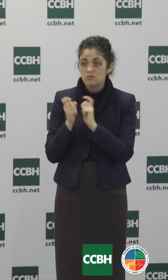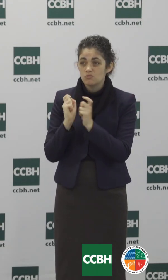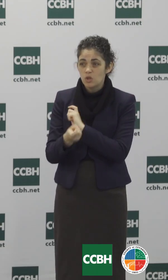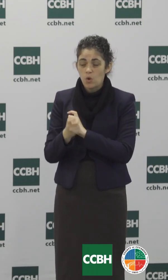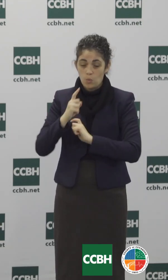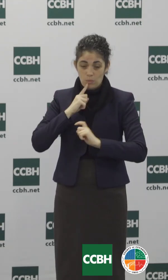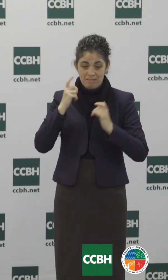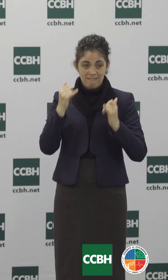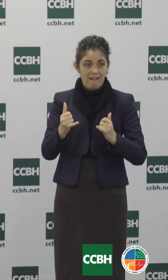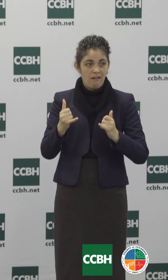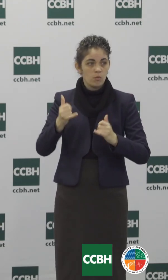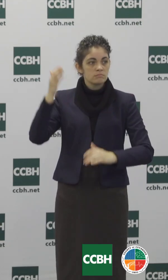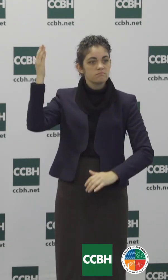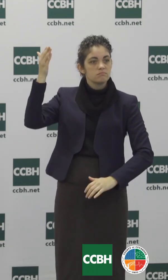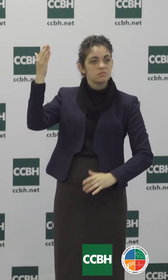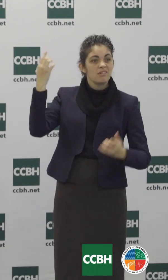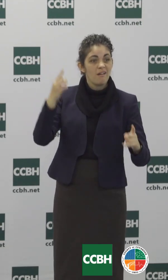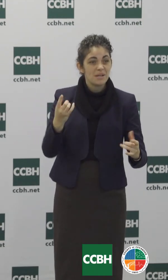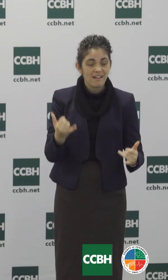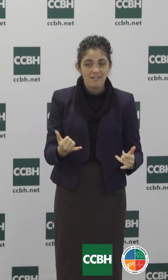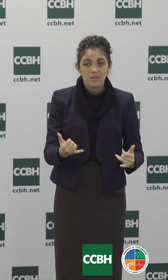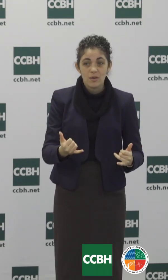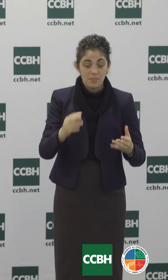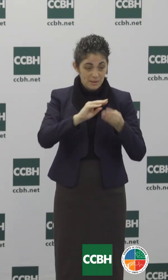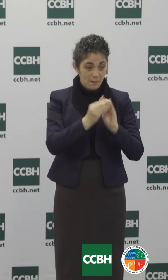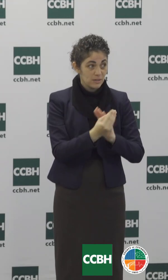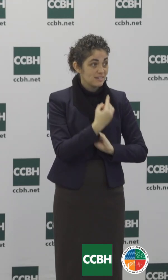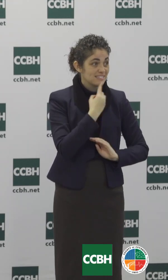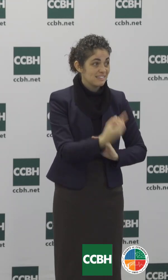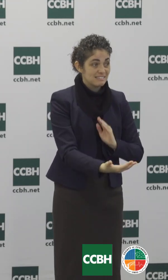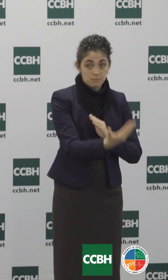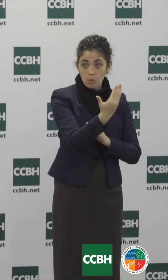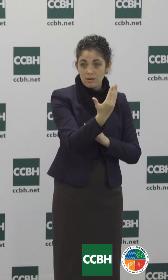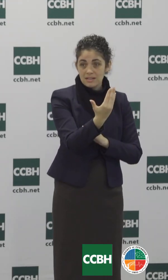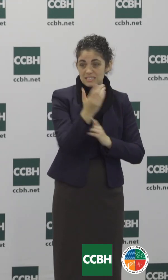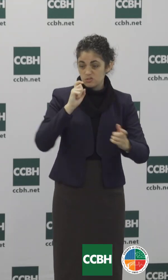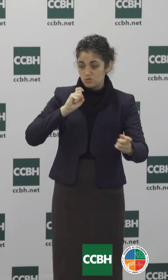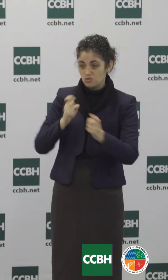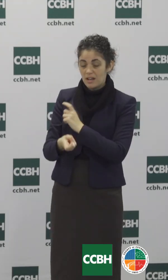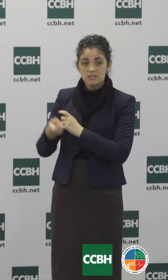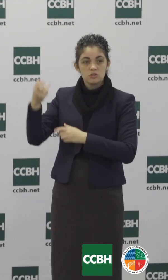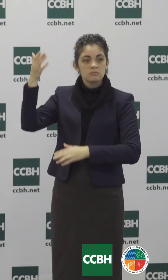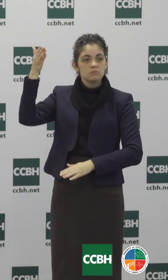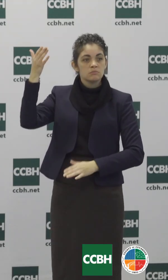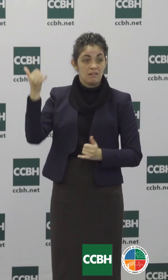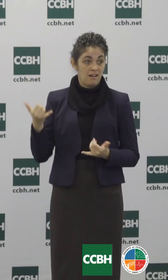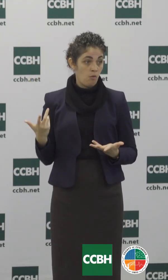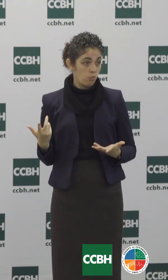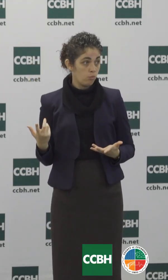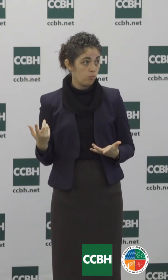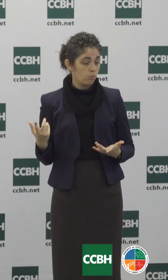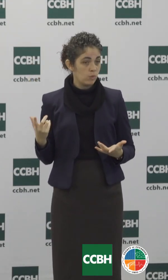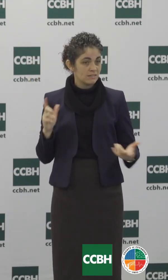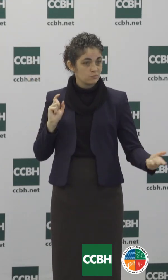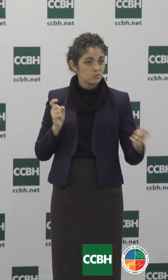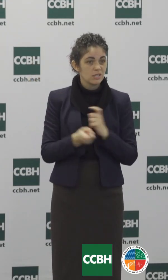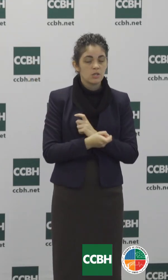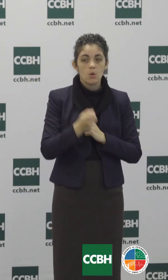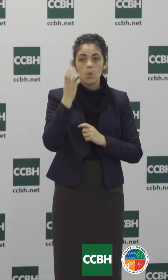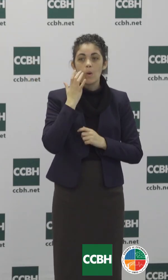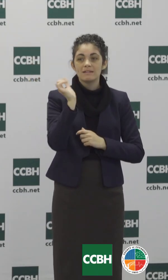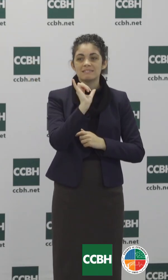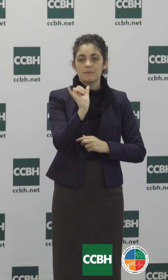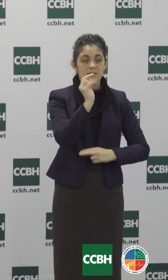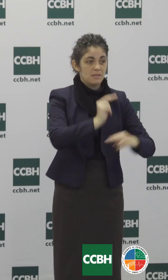especially during these press conferences, that the numbers I gave you have changed in the time I've been standing in front of you. And that happens for our